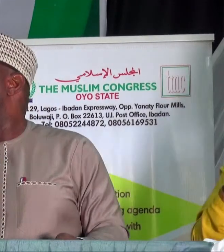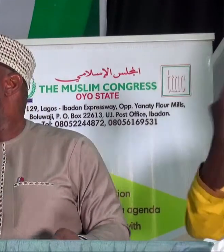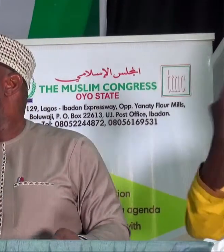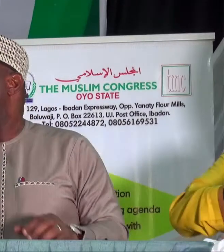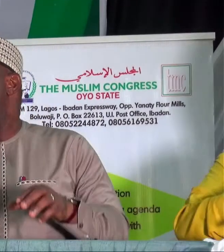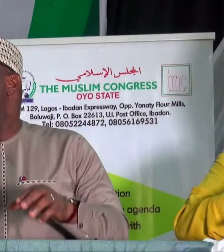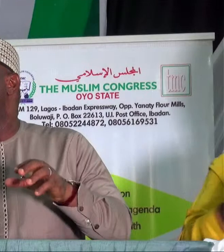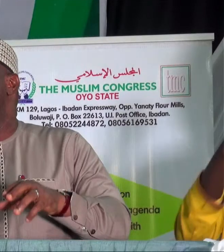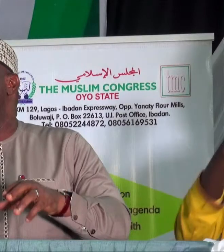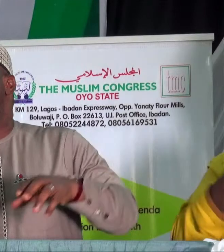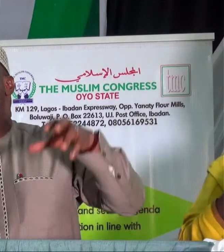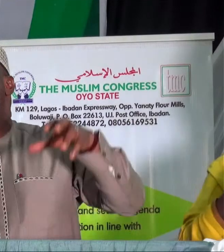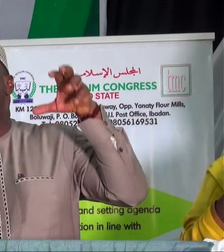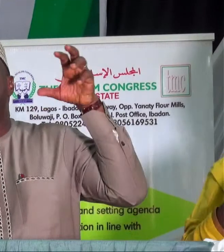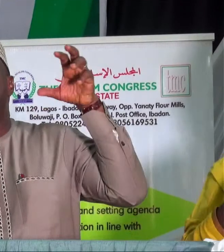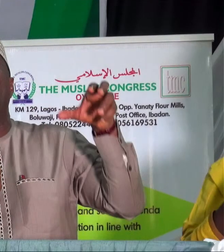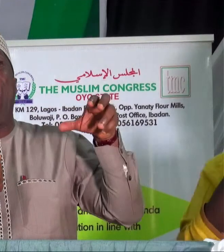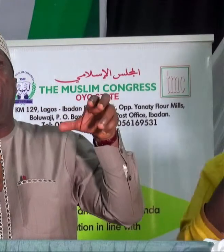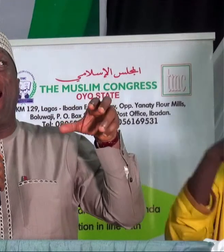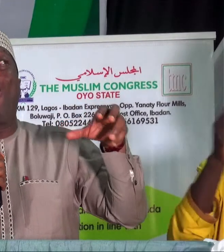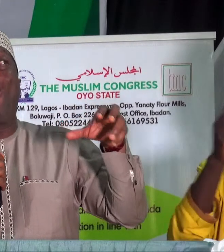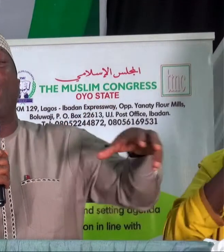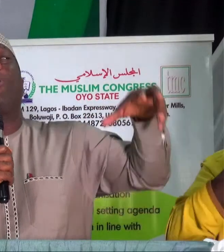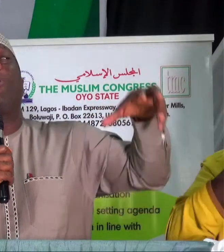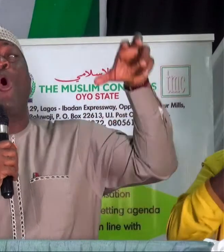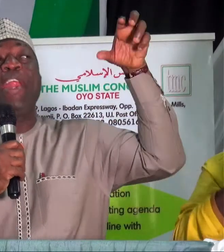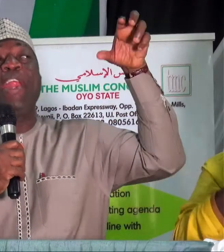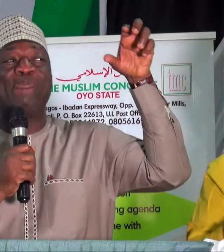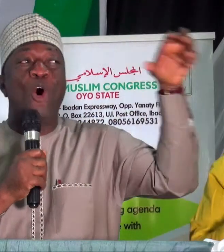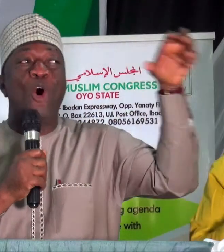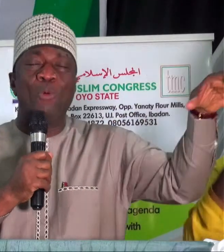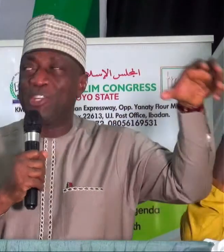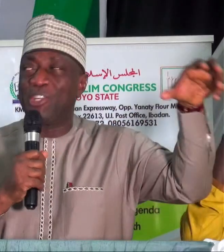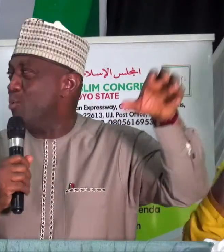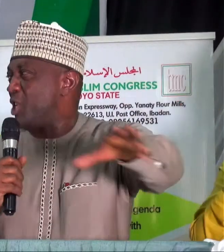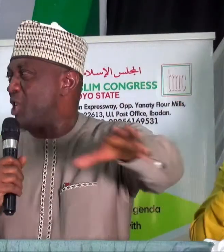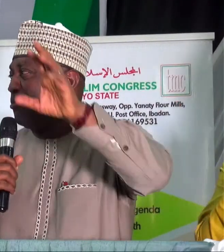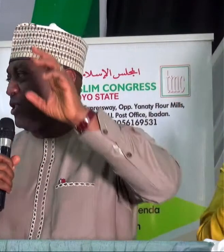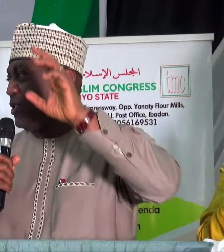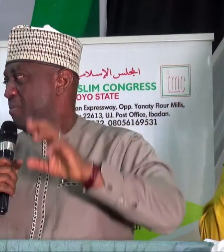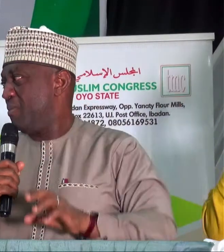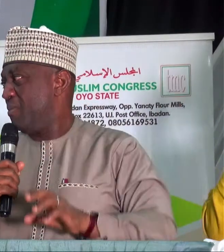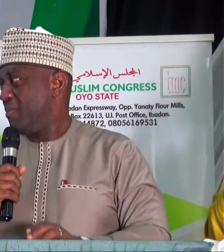we have a very large number of uninformed muslims